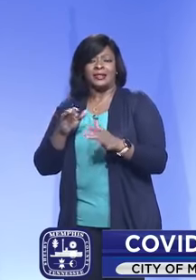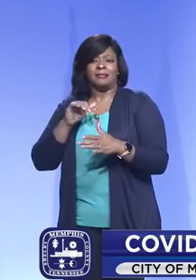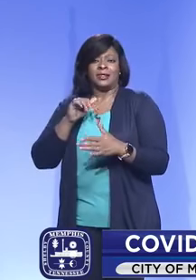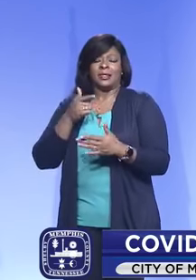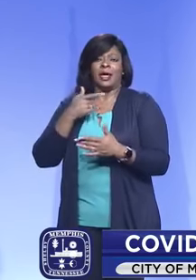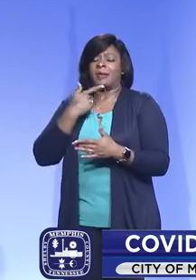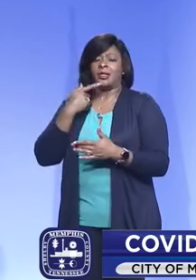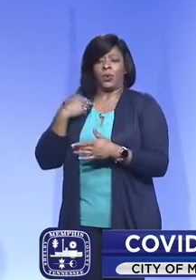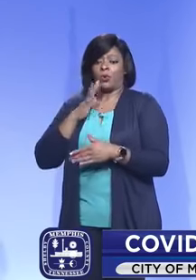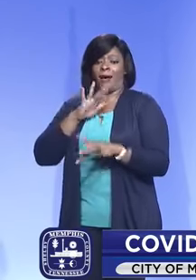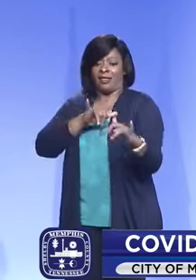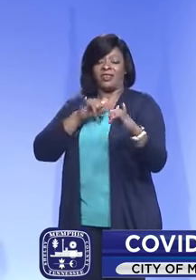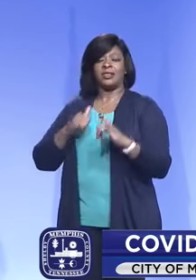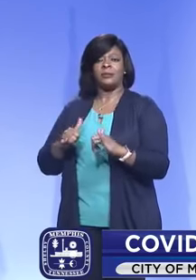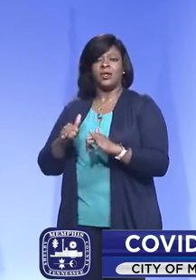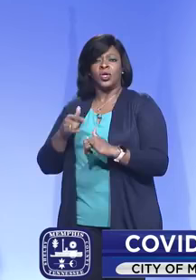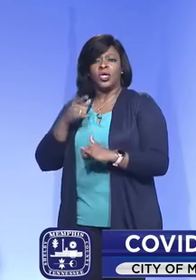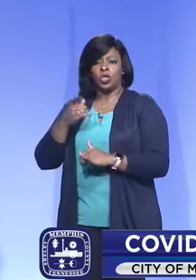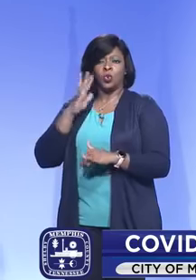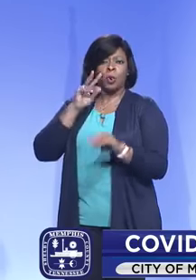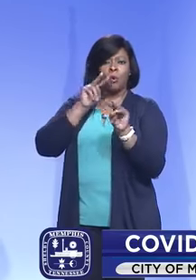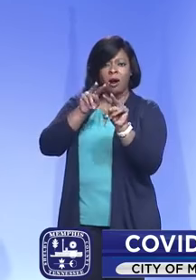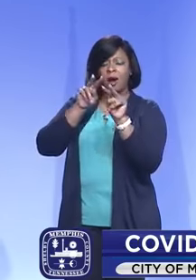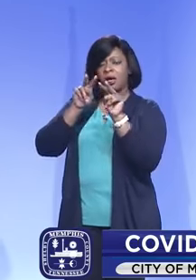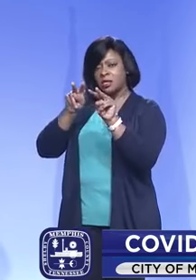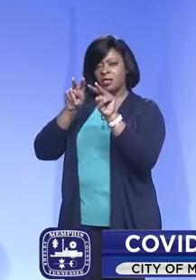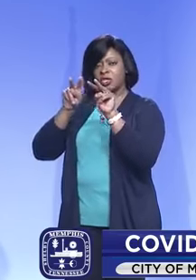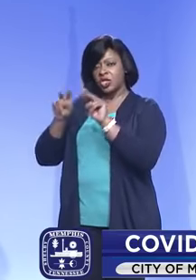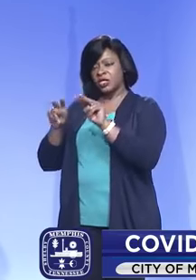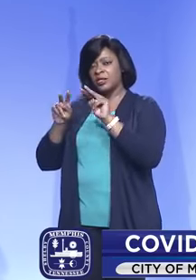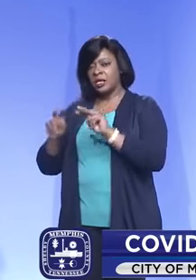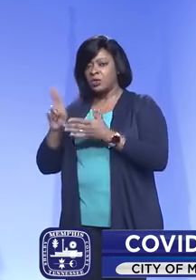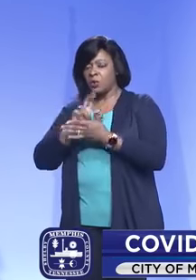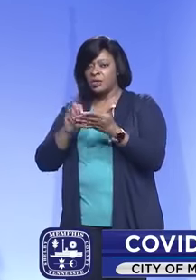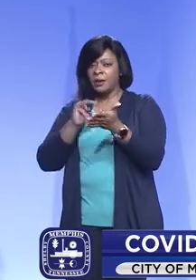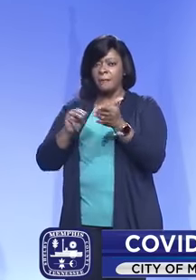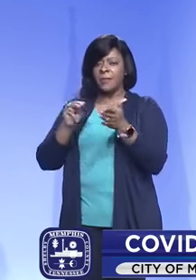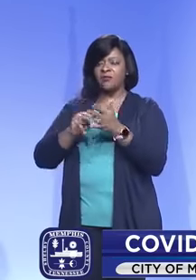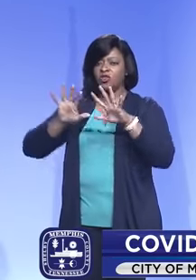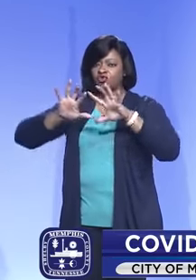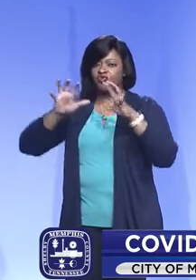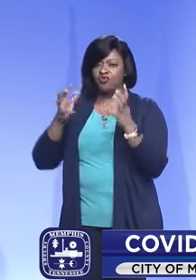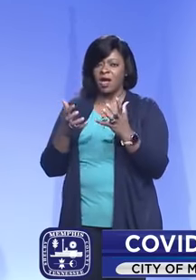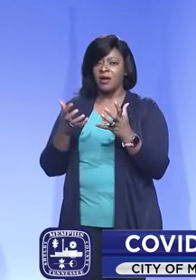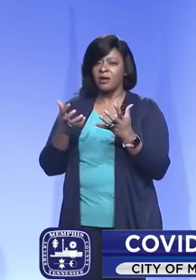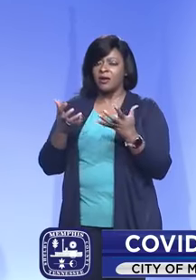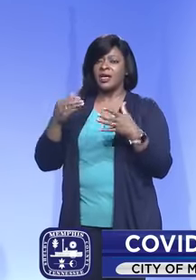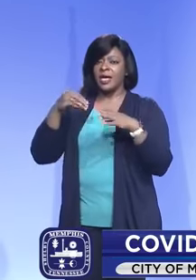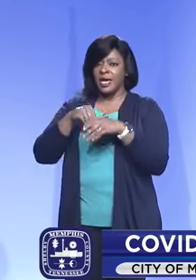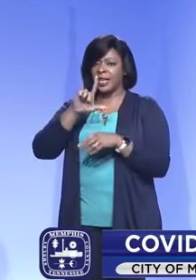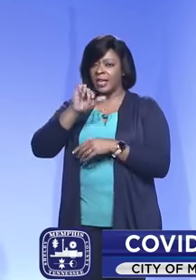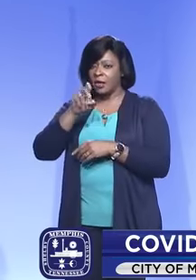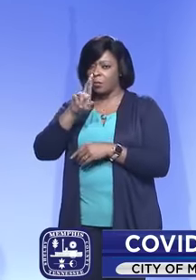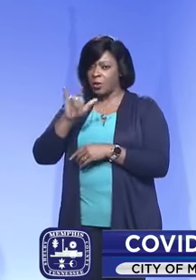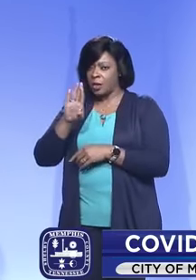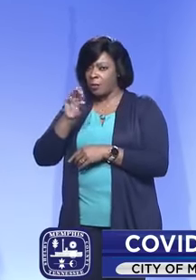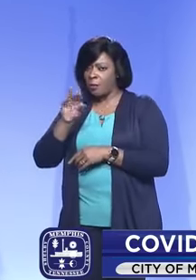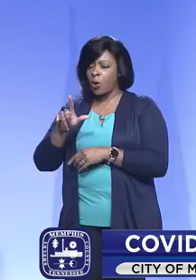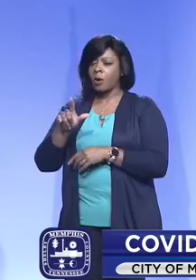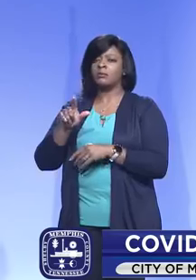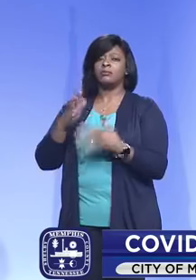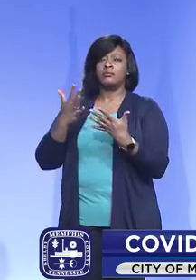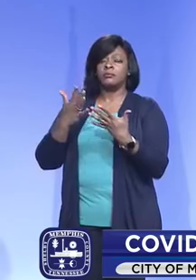my question is, will you be watching the University of Memphis crowd in the Liberty Bowl and